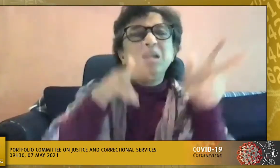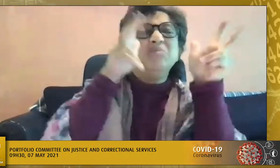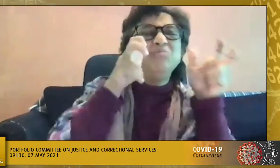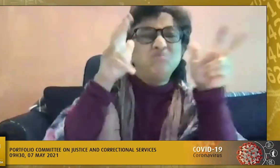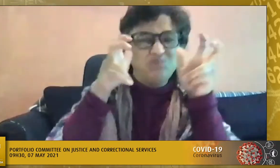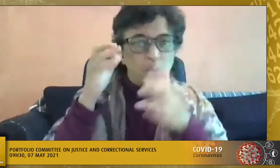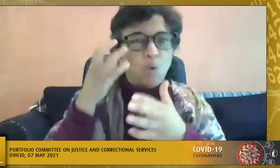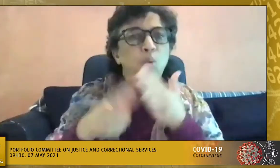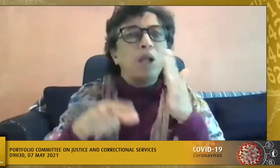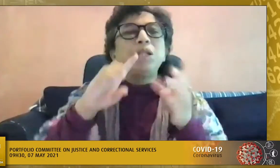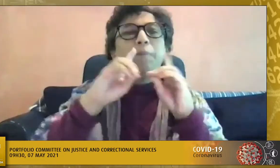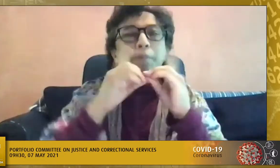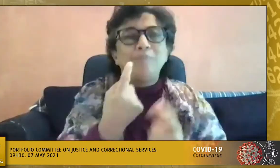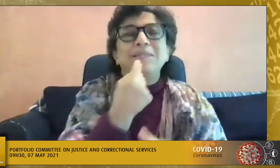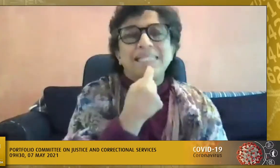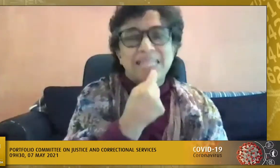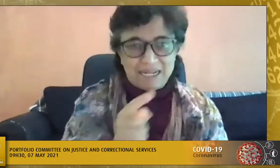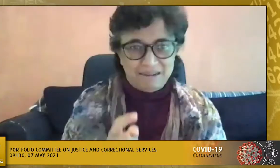disabilities